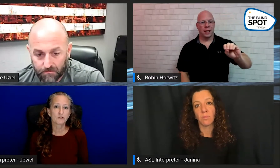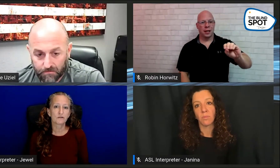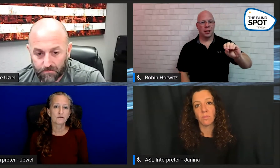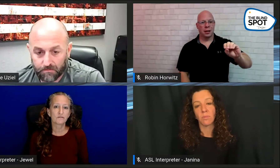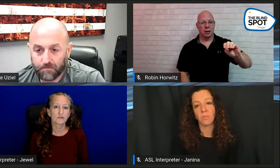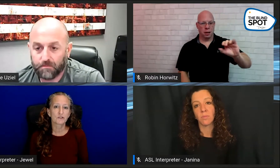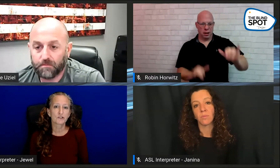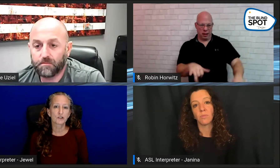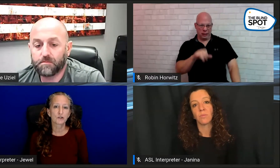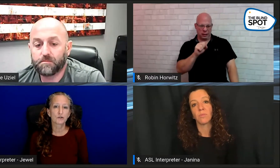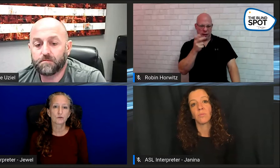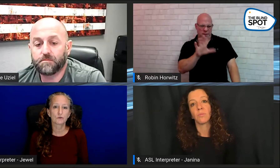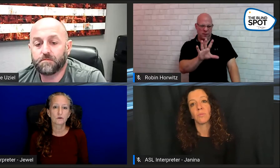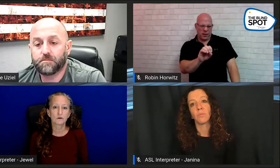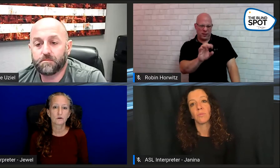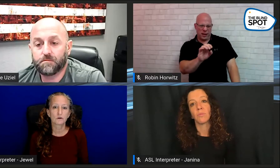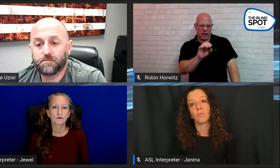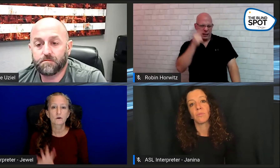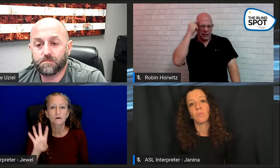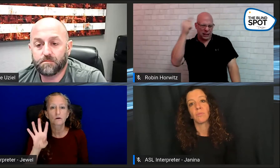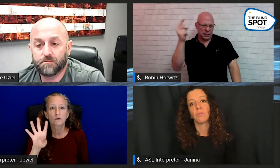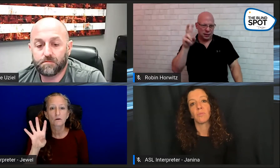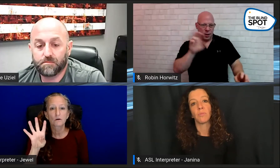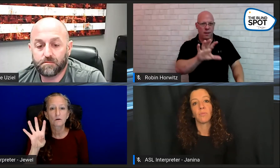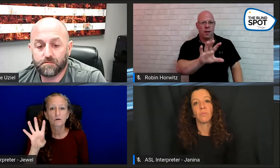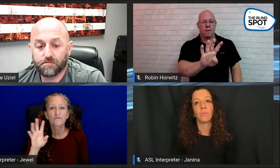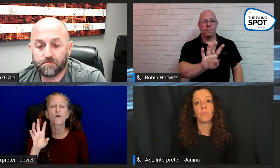should move to